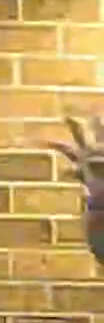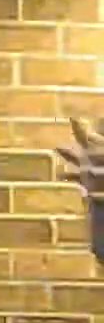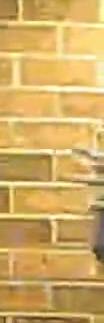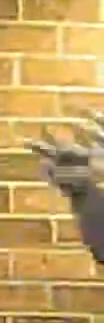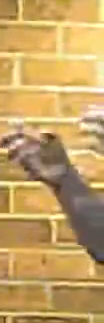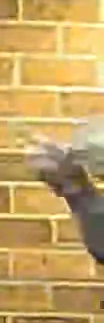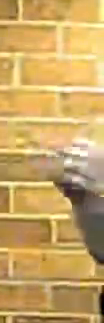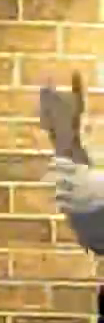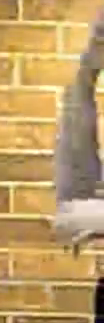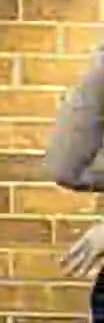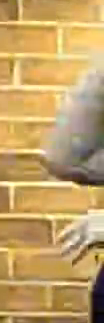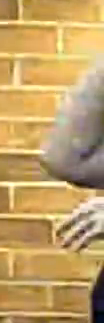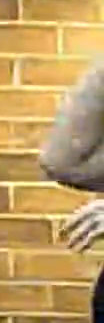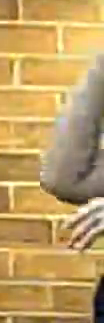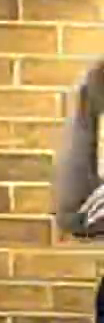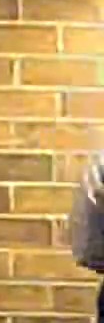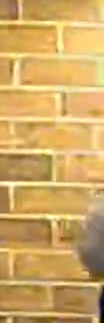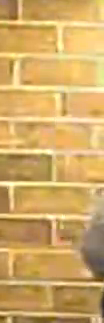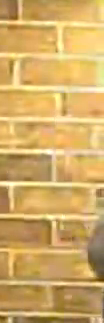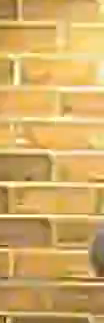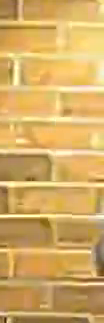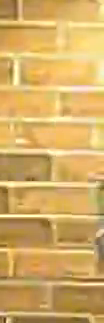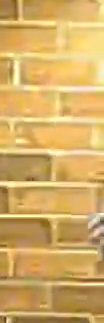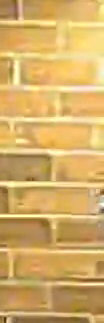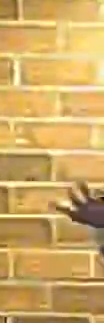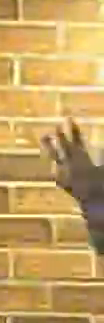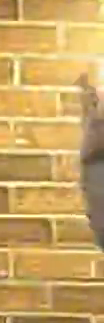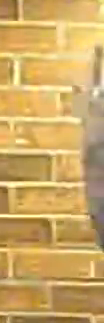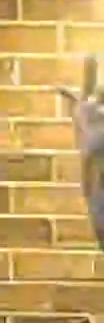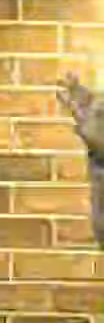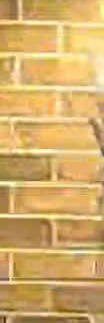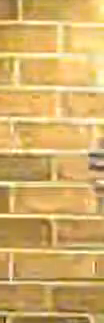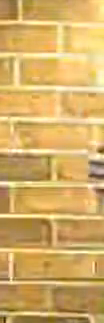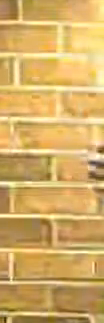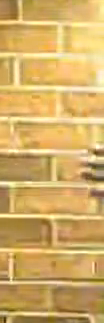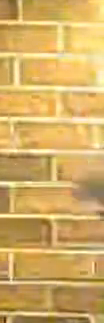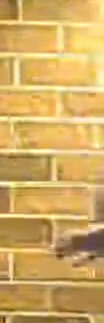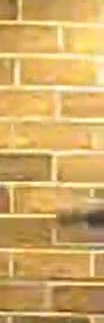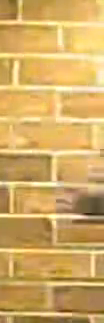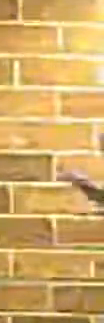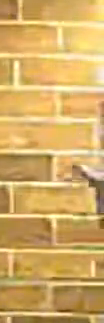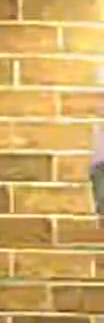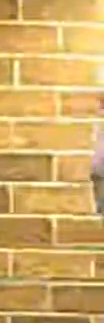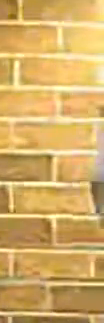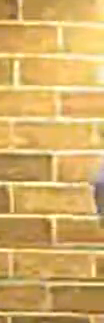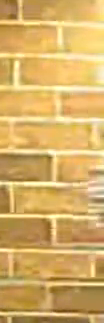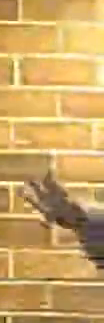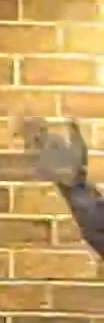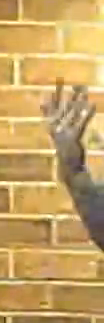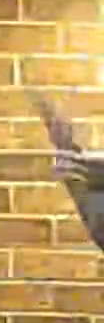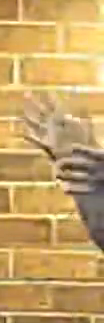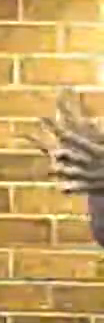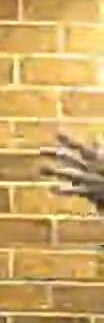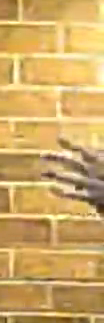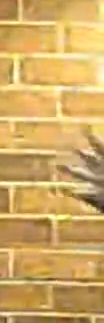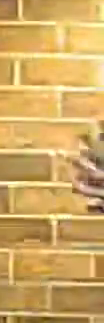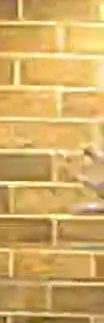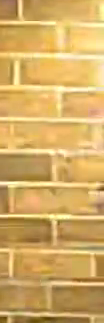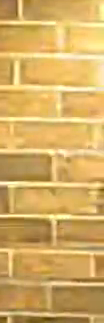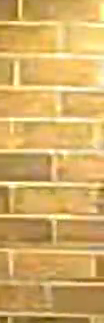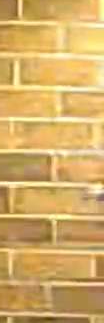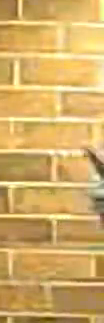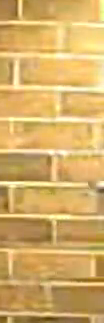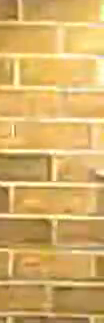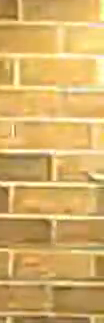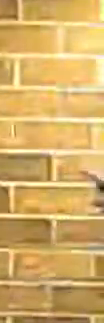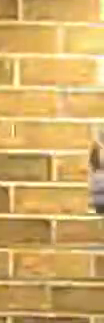Birkenhead within, and you said within 10 minutes. You definitely said 10 minutes. So right away, it